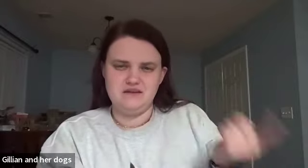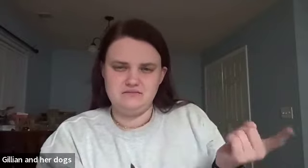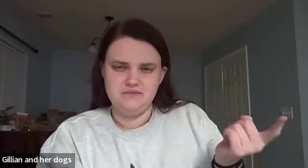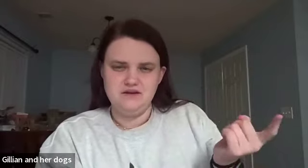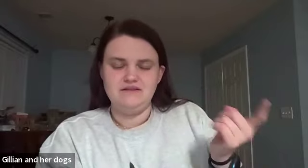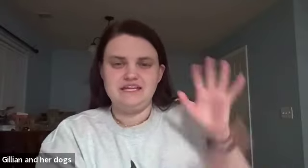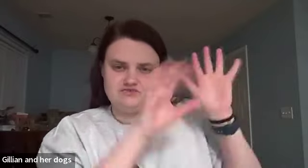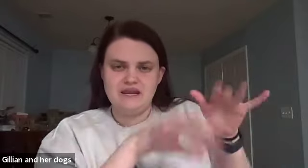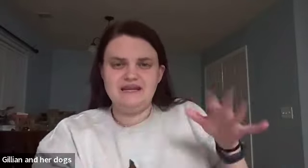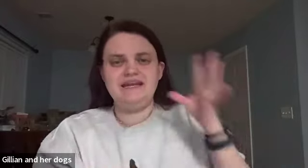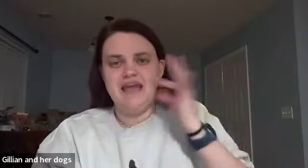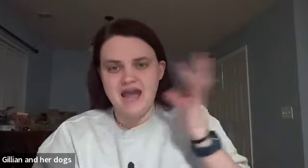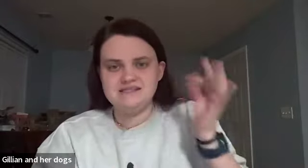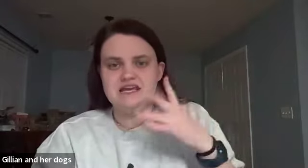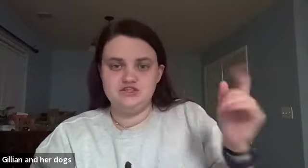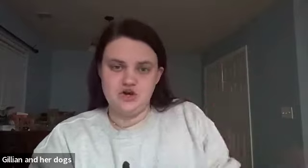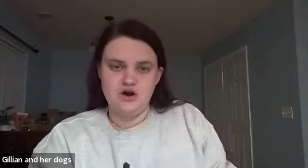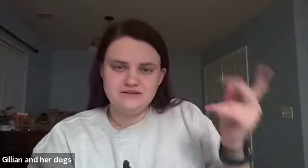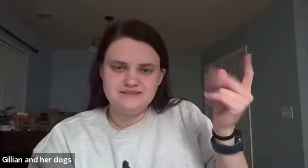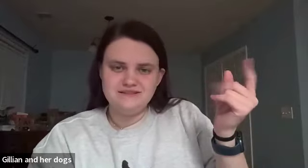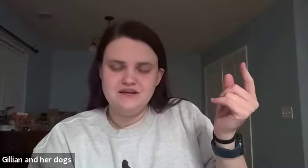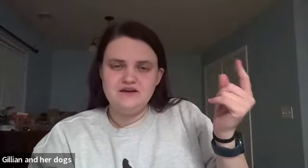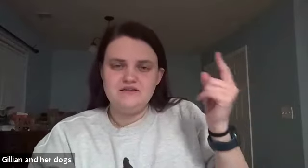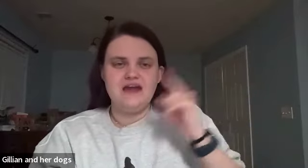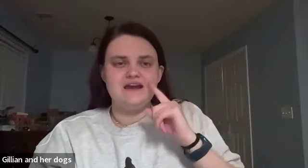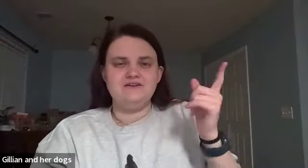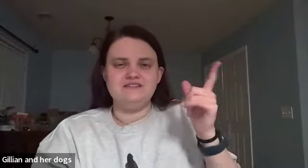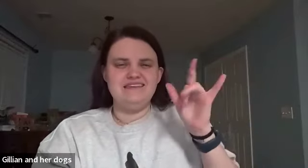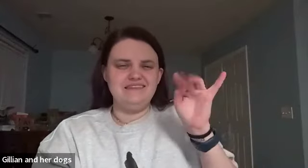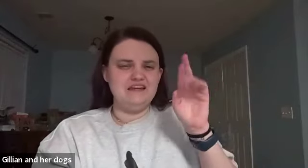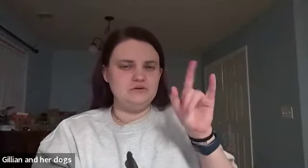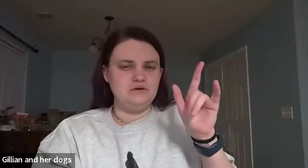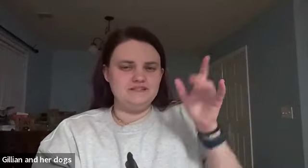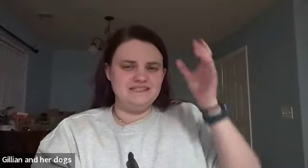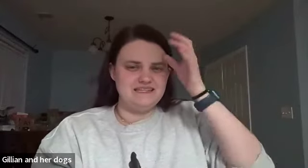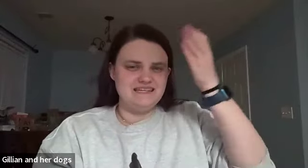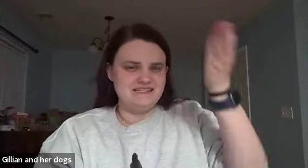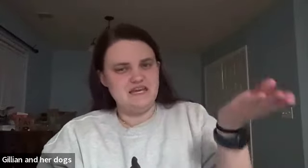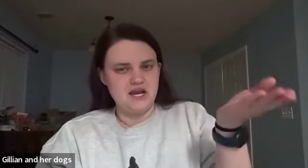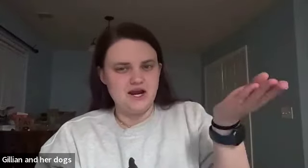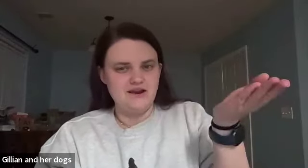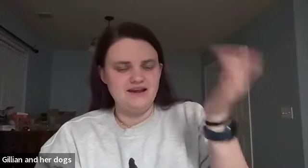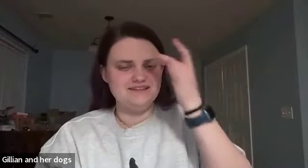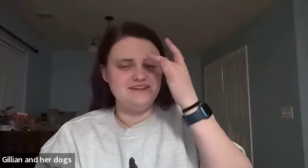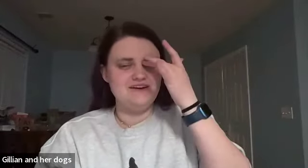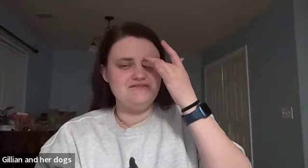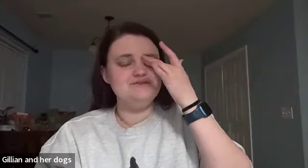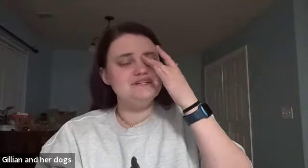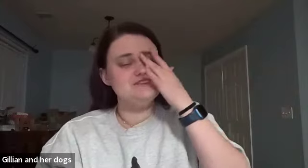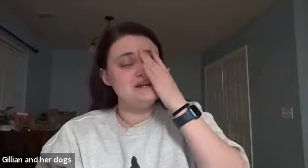to them. Like it's raining cats and dogs. There's that literal sense that's there. And so if you were to straight